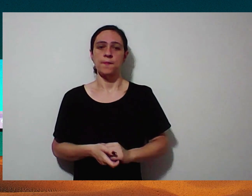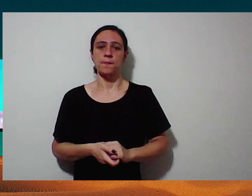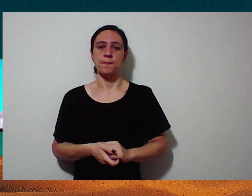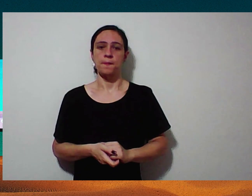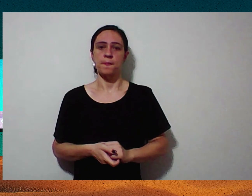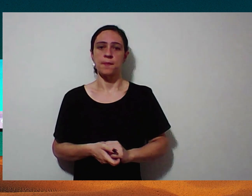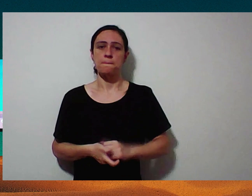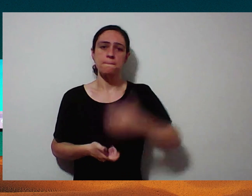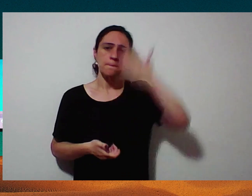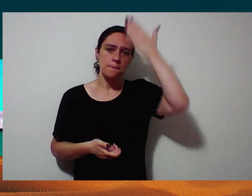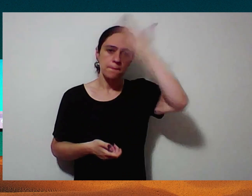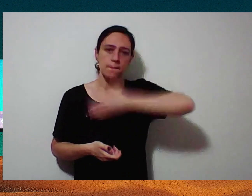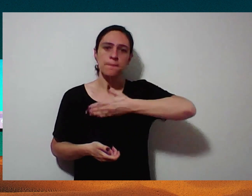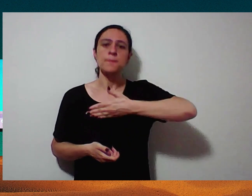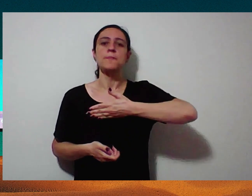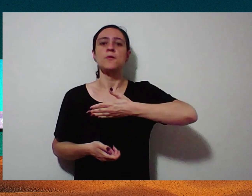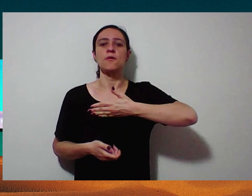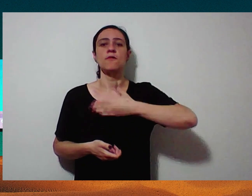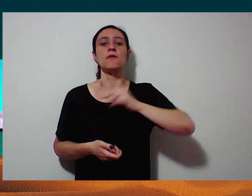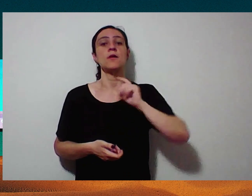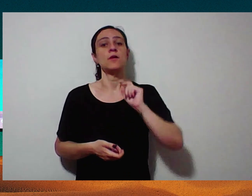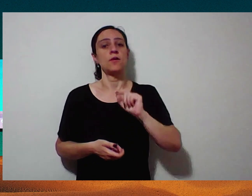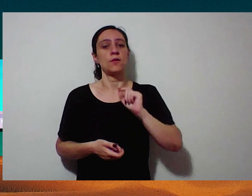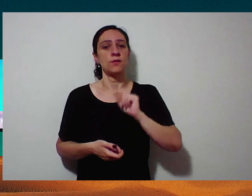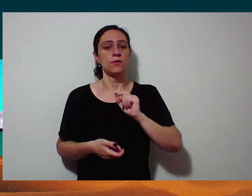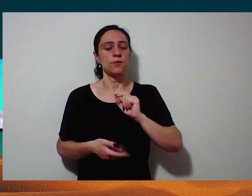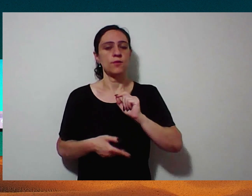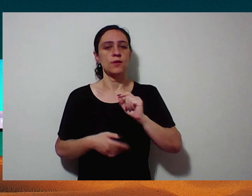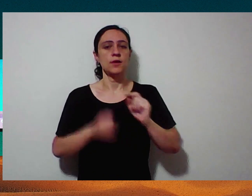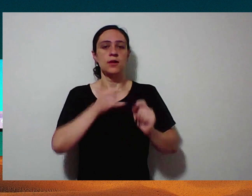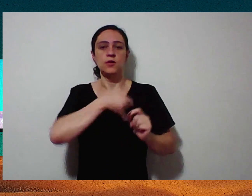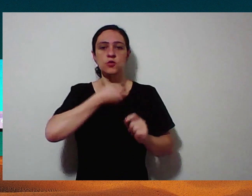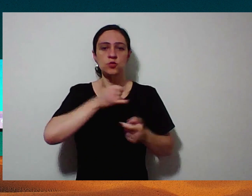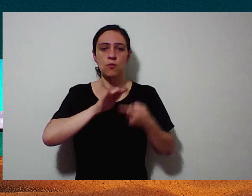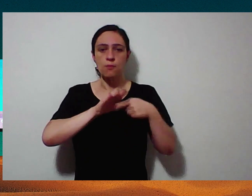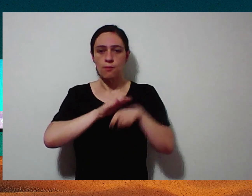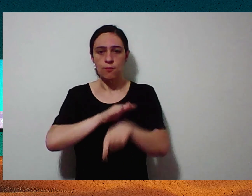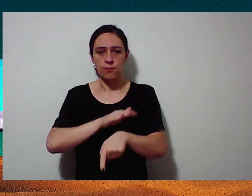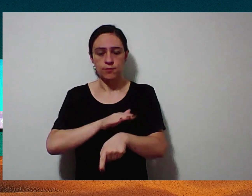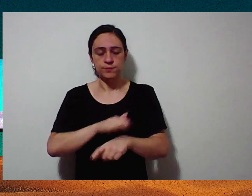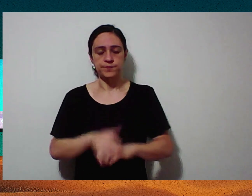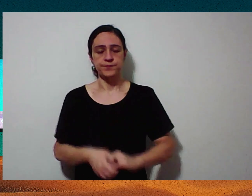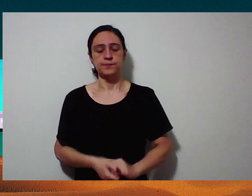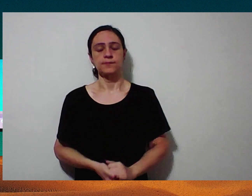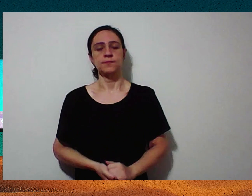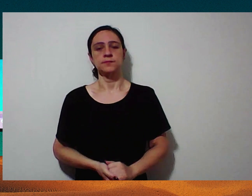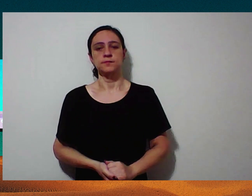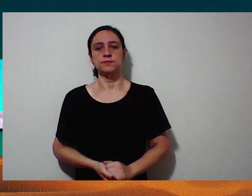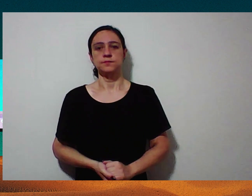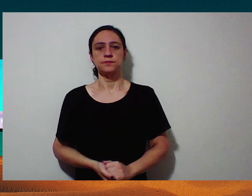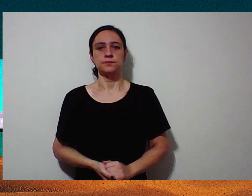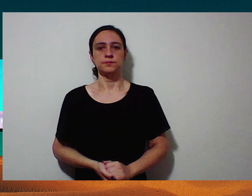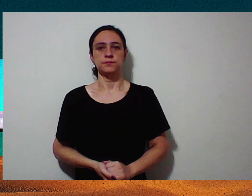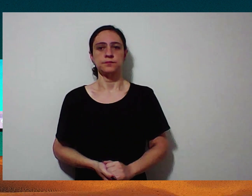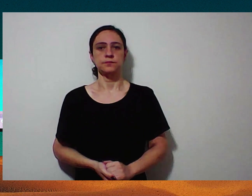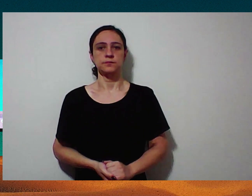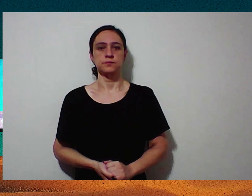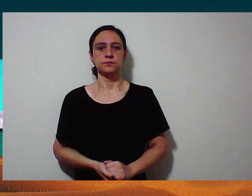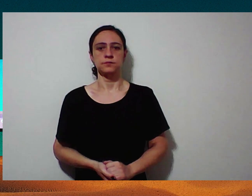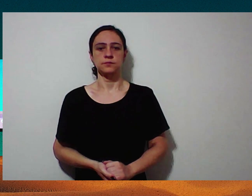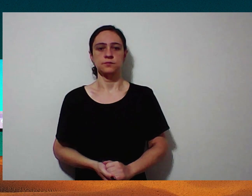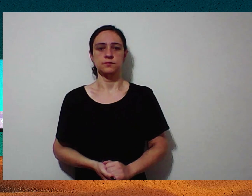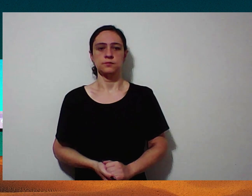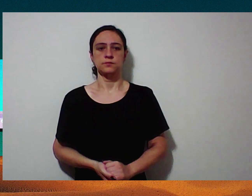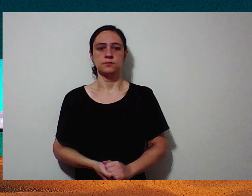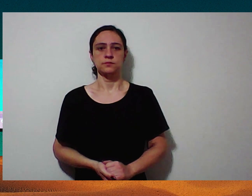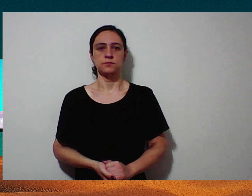prova que essa palavra é muito profunda. And this portion which we are going to cover today, they prove that these words are